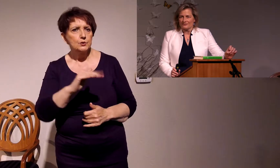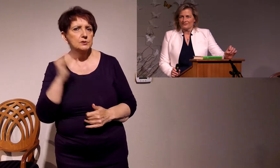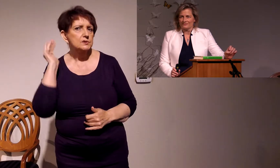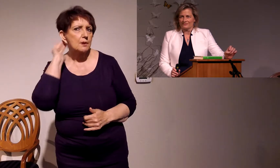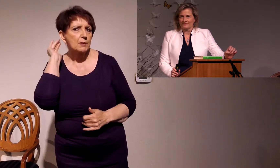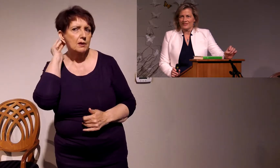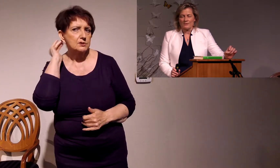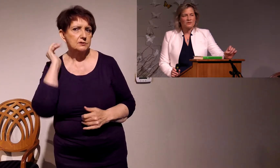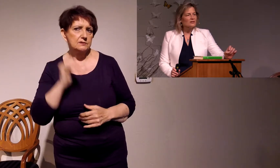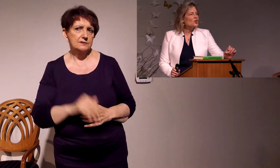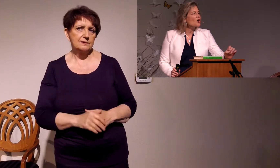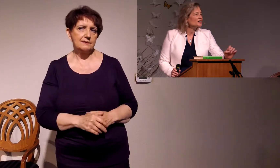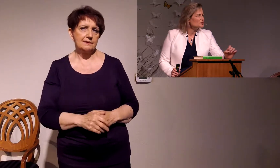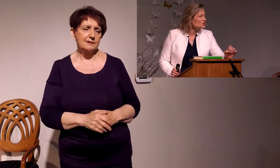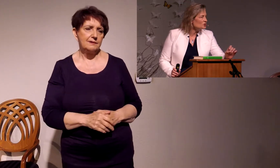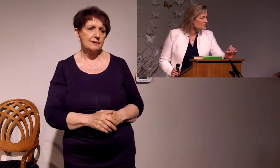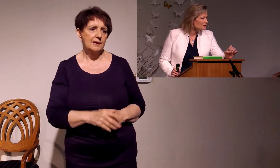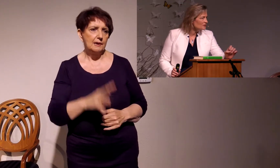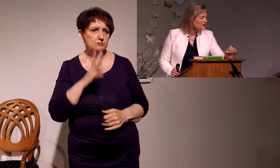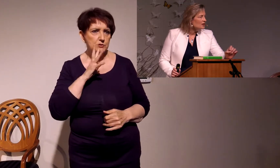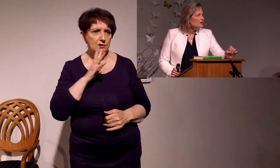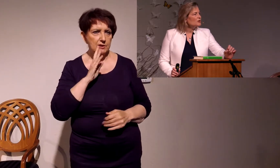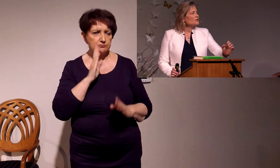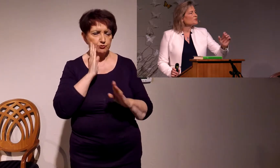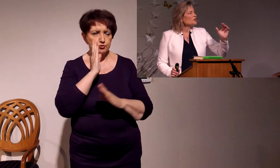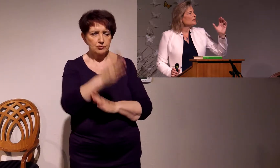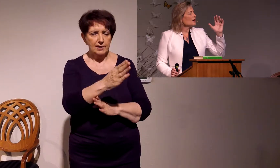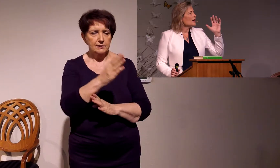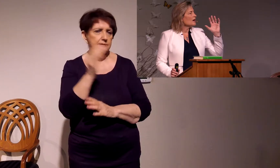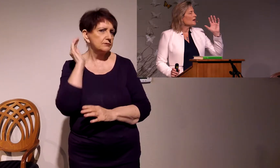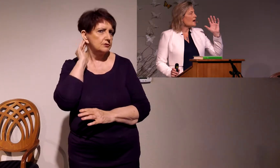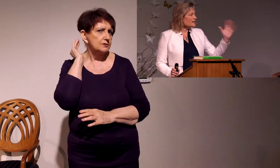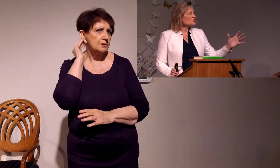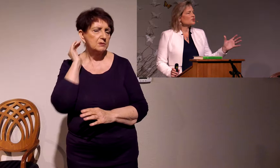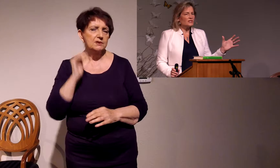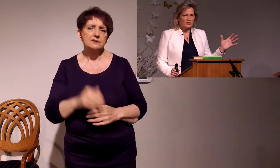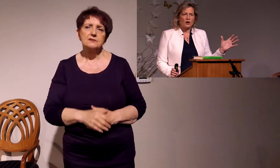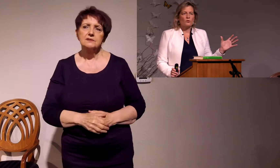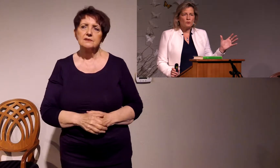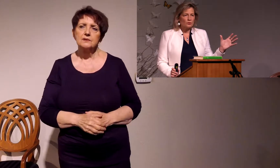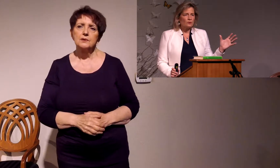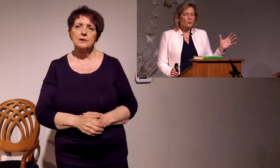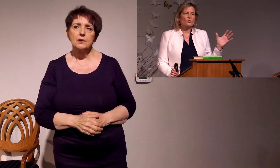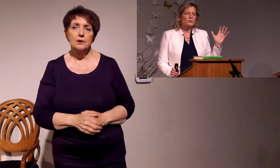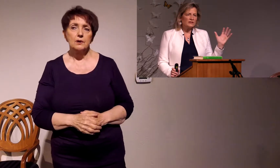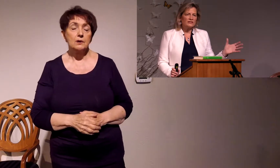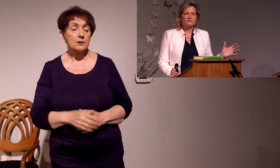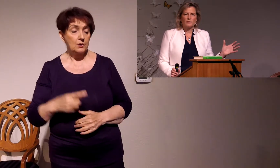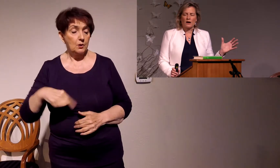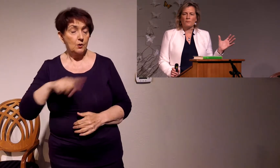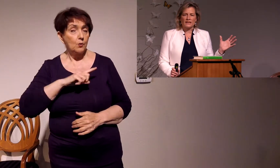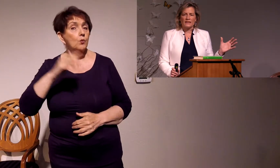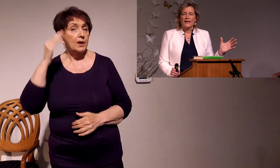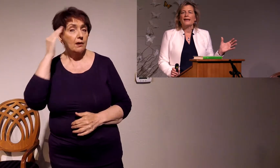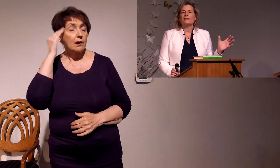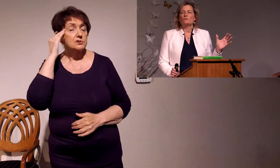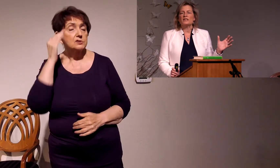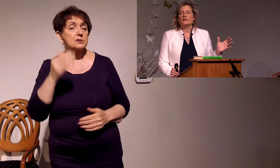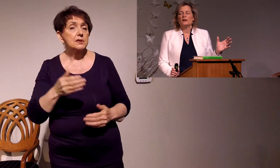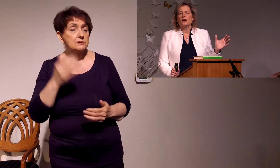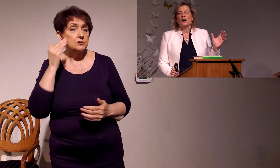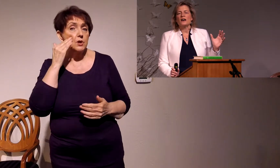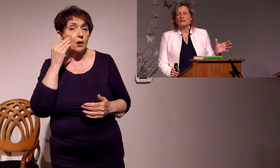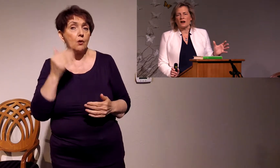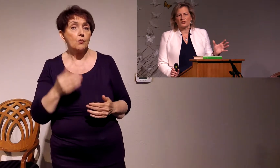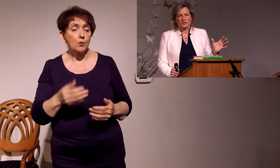subconscious. I'm talking to it because we consciously know what we believe about money, and